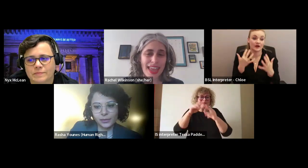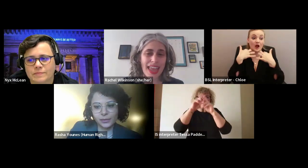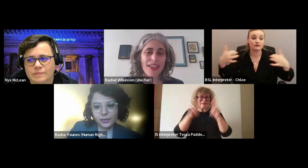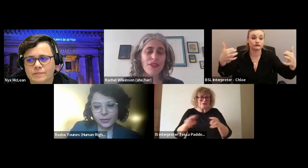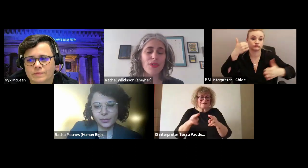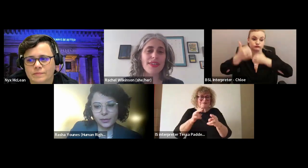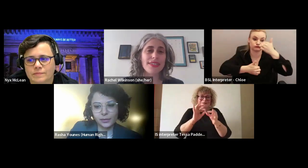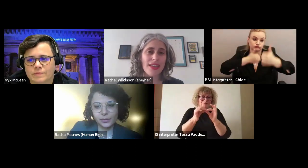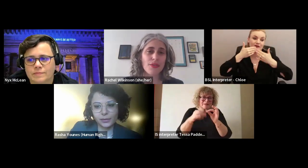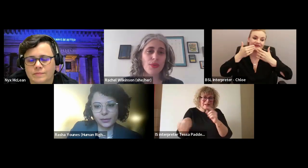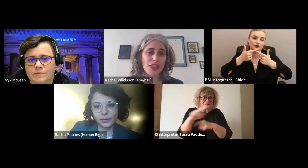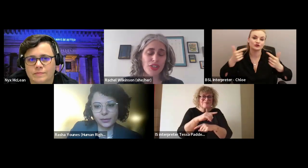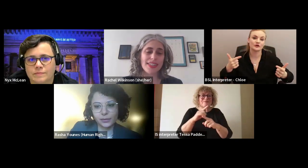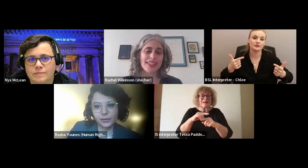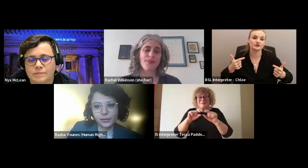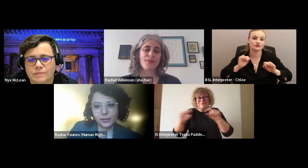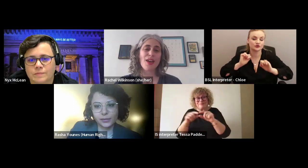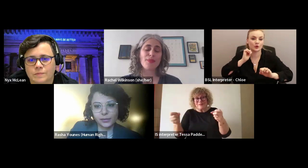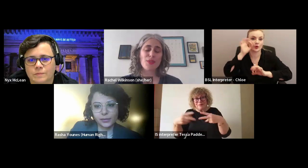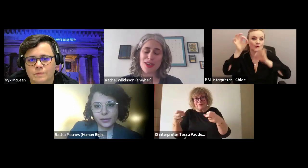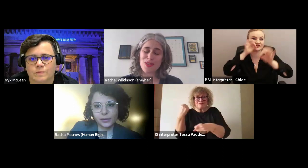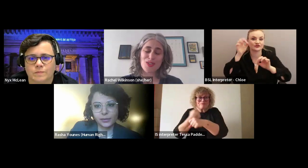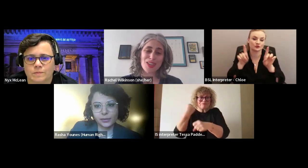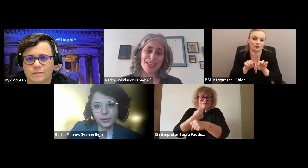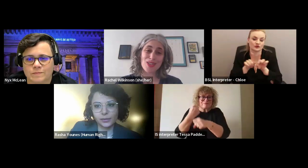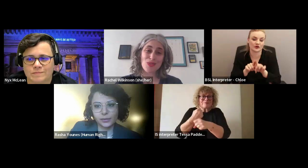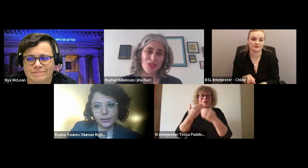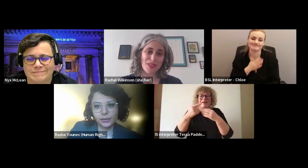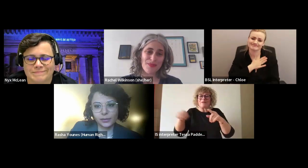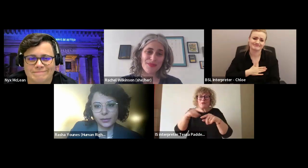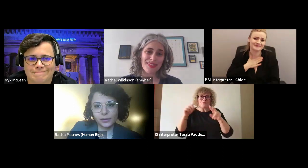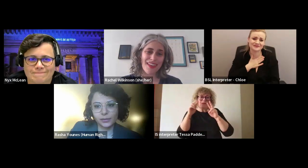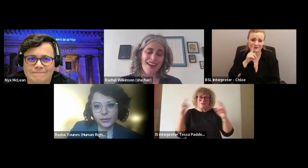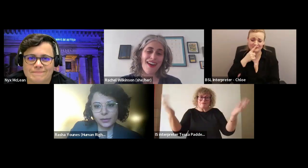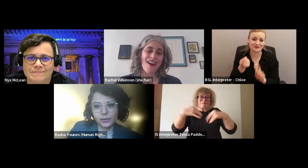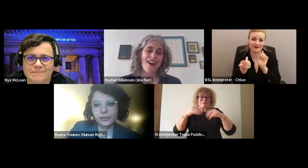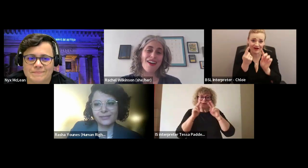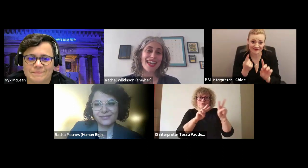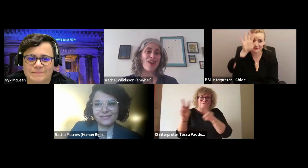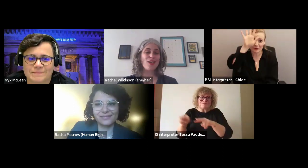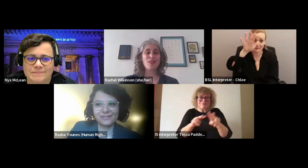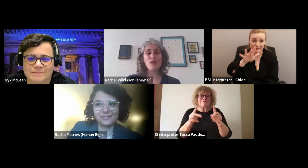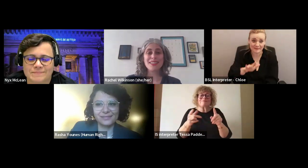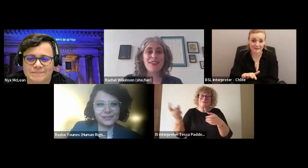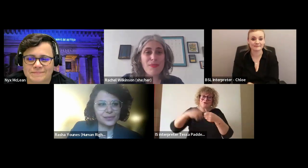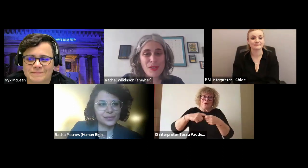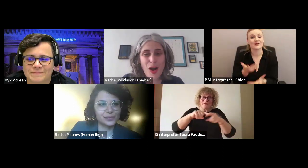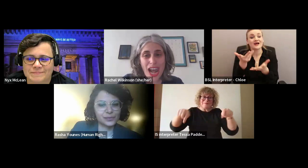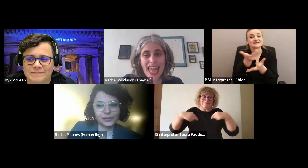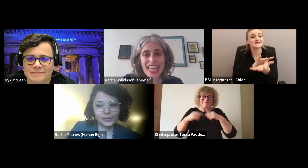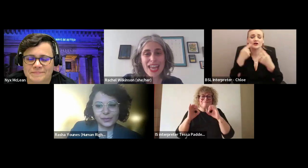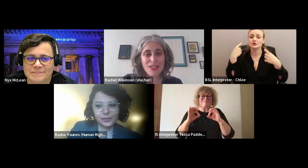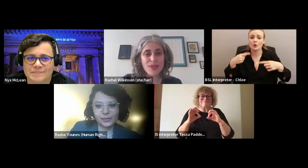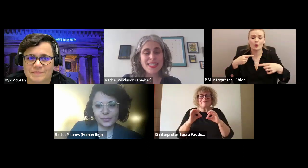joining us today and for your insightful questions. I'm sorry we couldn't get to all of them. Our dialogues are always